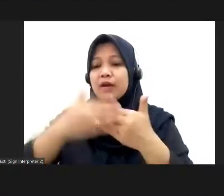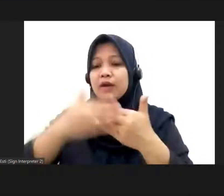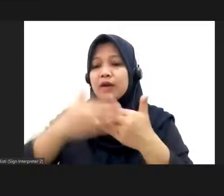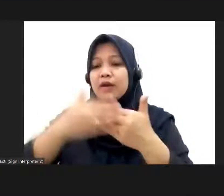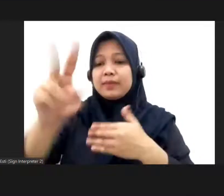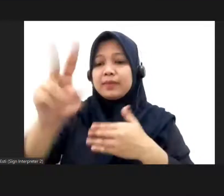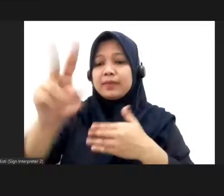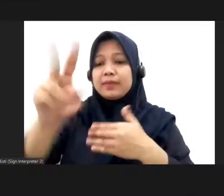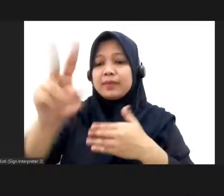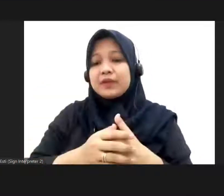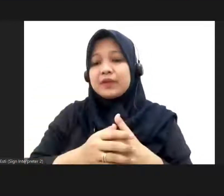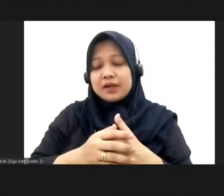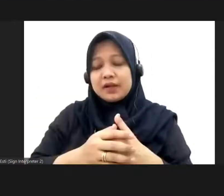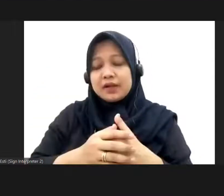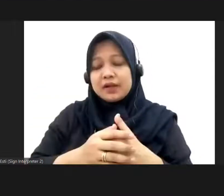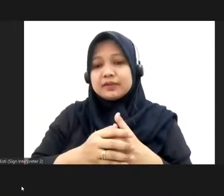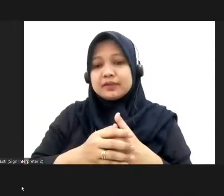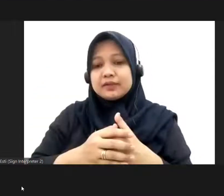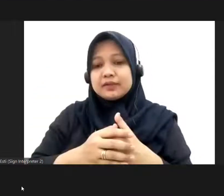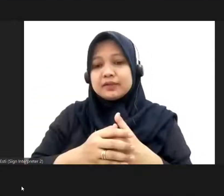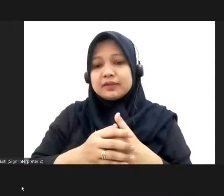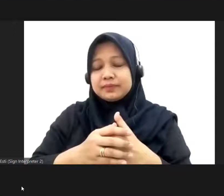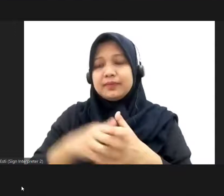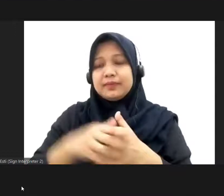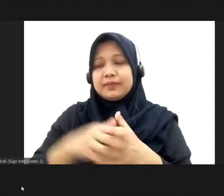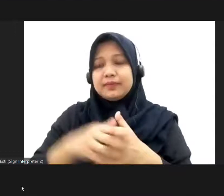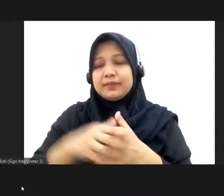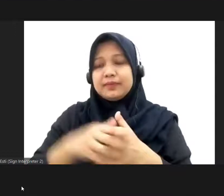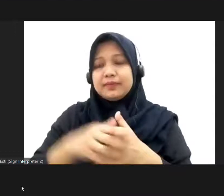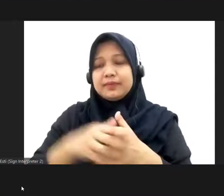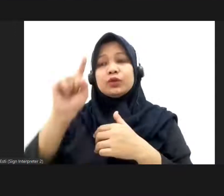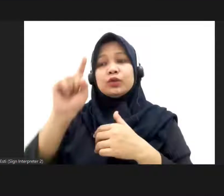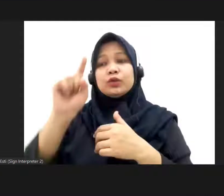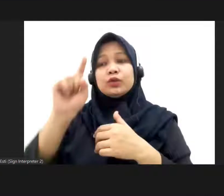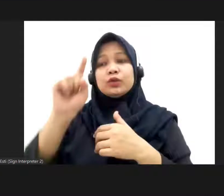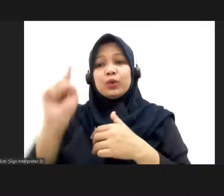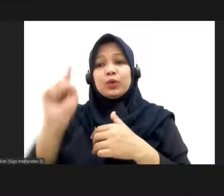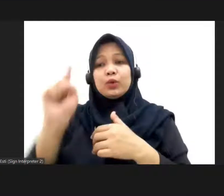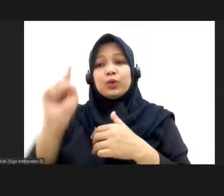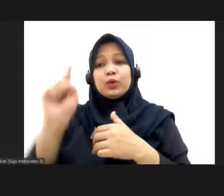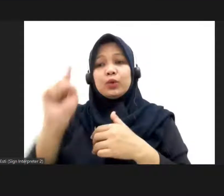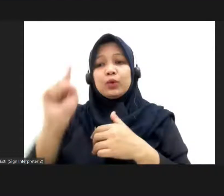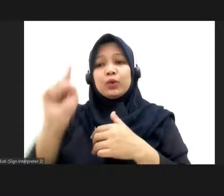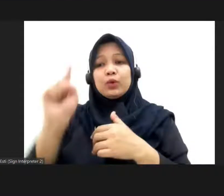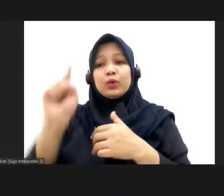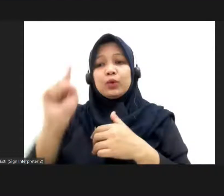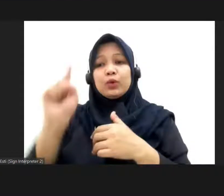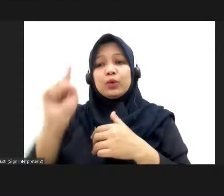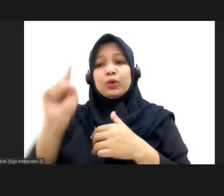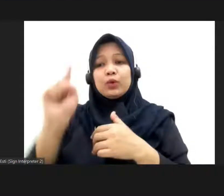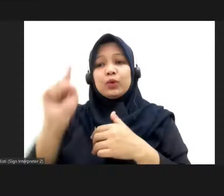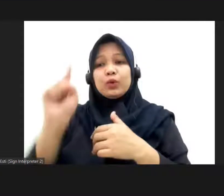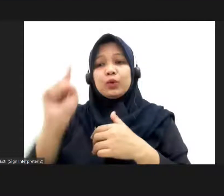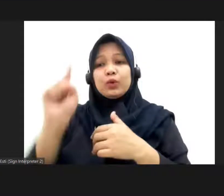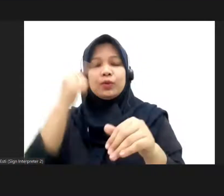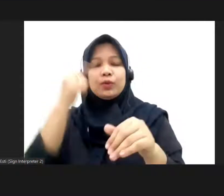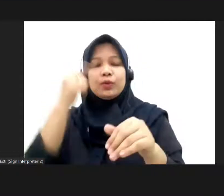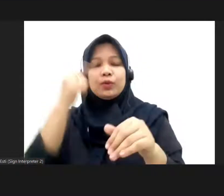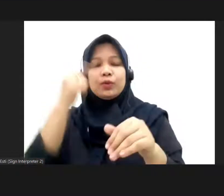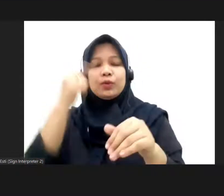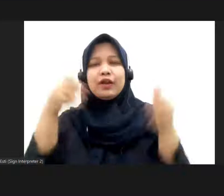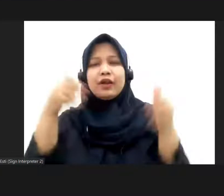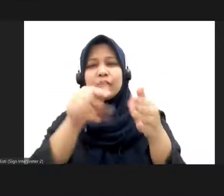that there were pre-existing needs prior to COVID-19. The focus needs to go back to that, and we need to